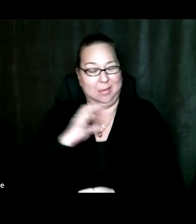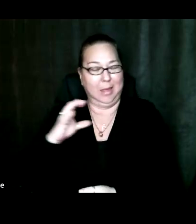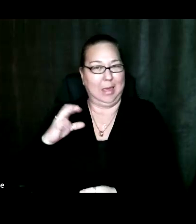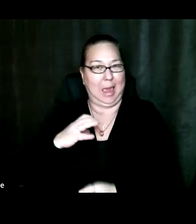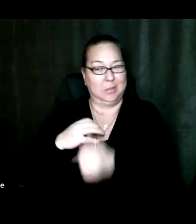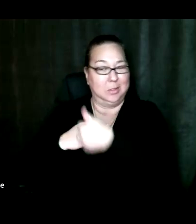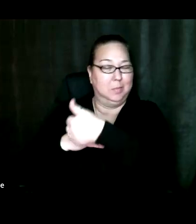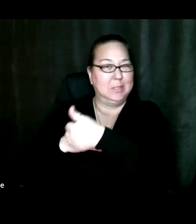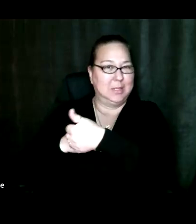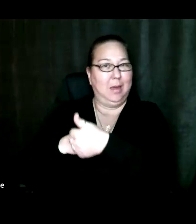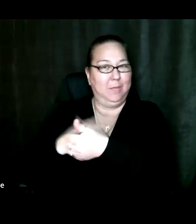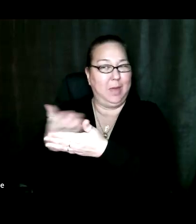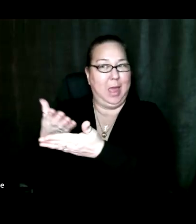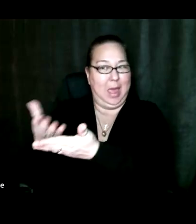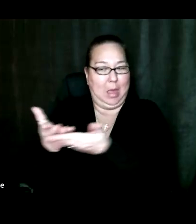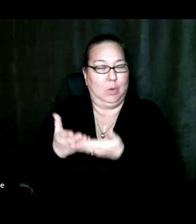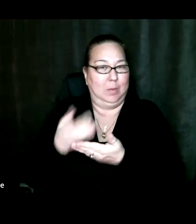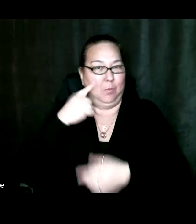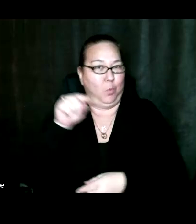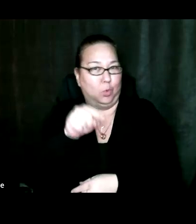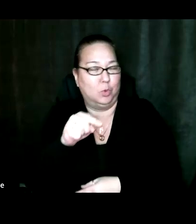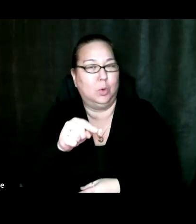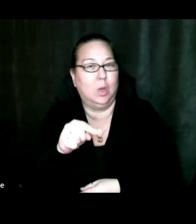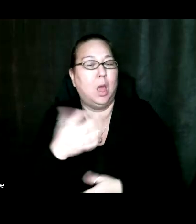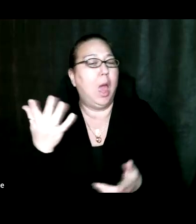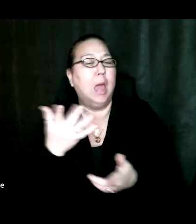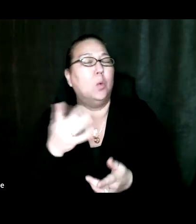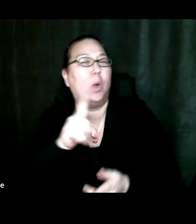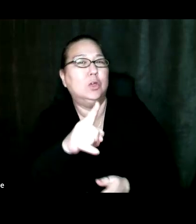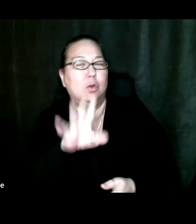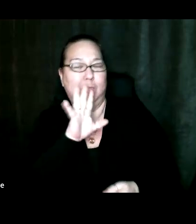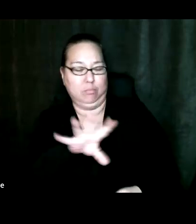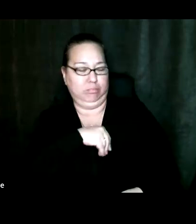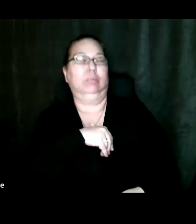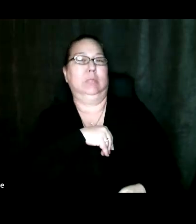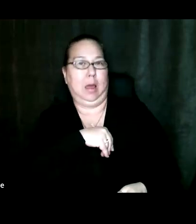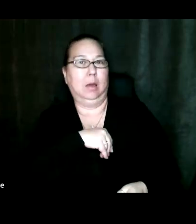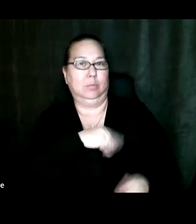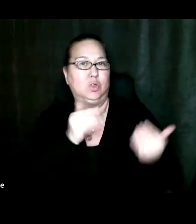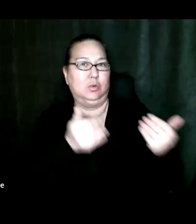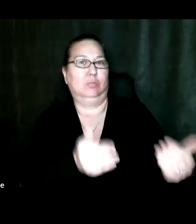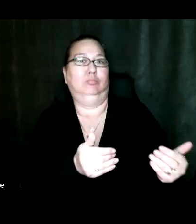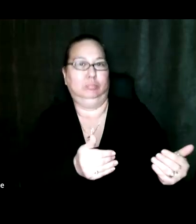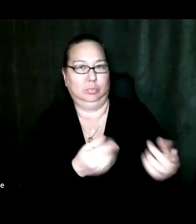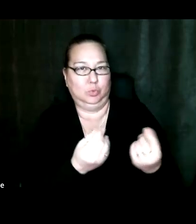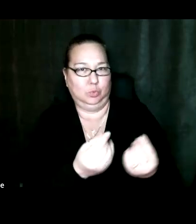and which of those things that we're actually actively moving forward on. Yeah, absolutely.